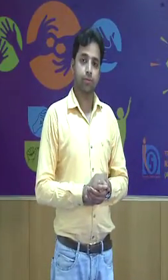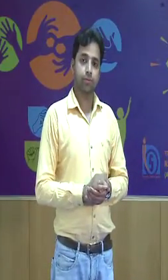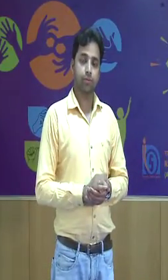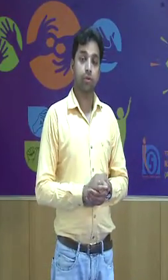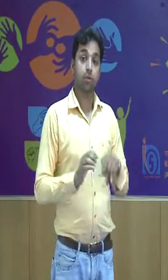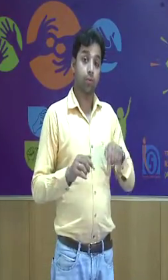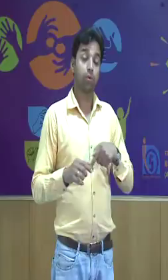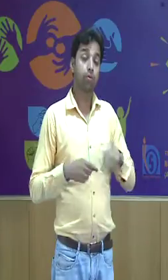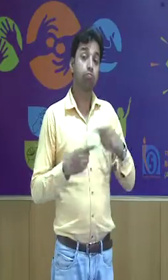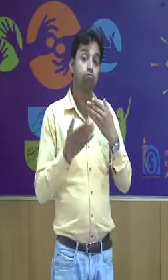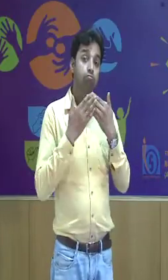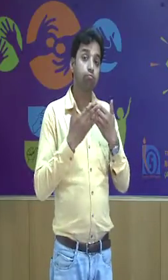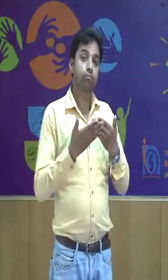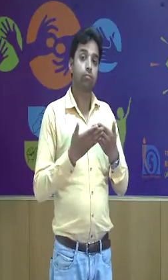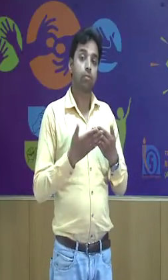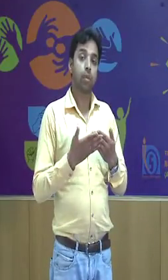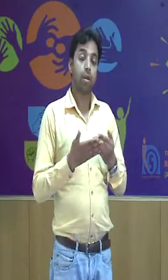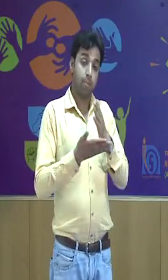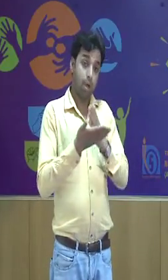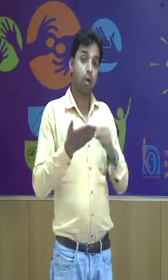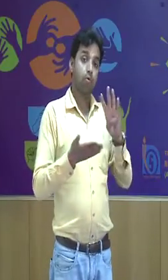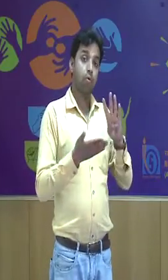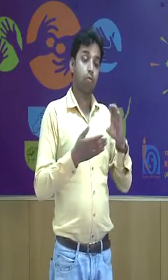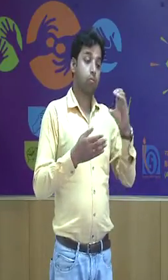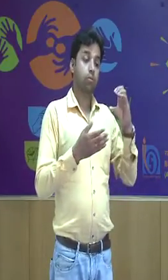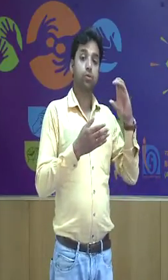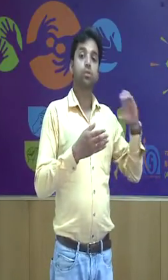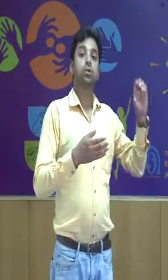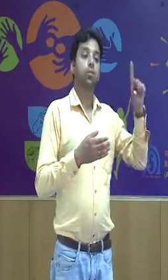Today we will study part 4 of chapter 19.